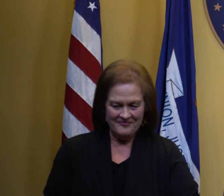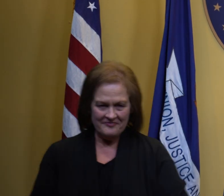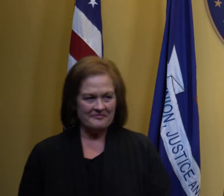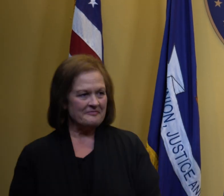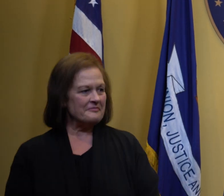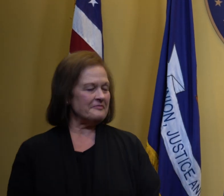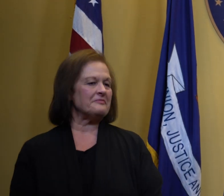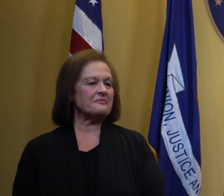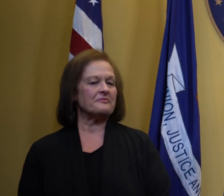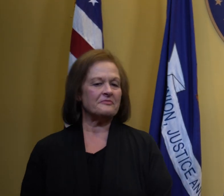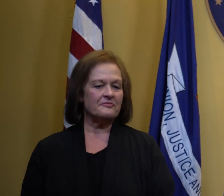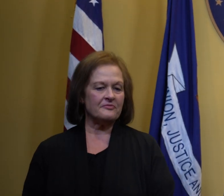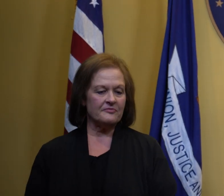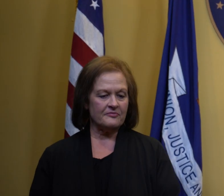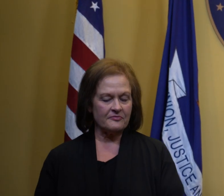morning.